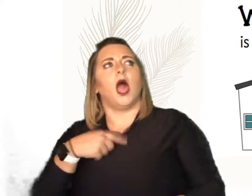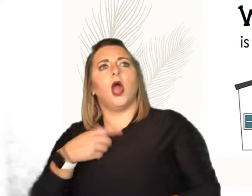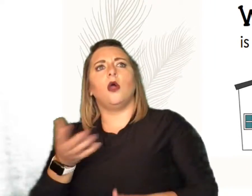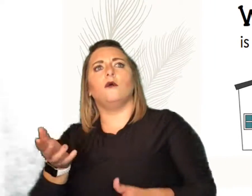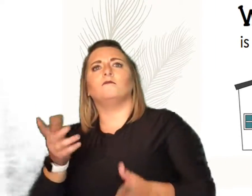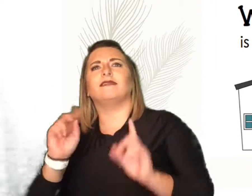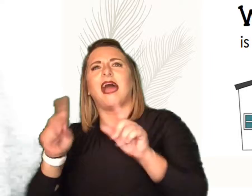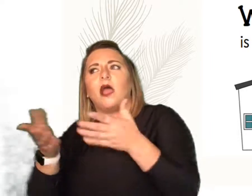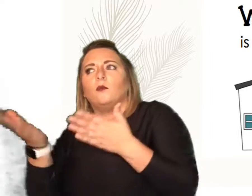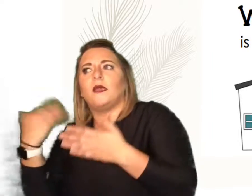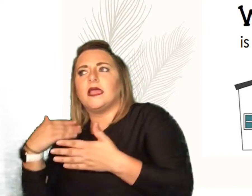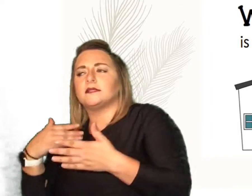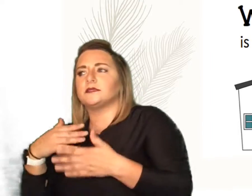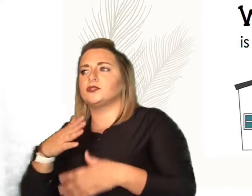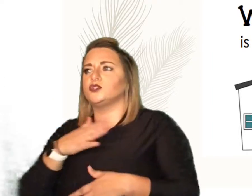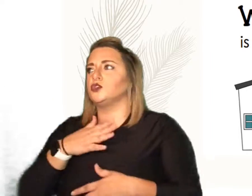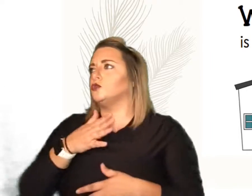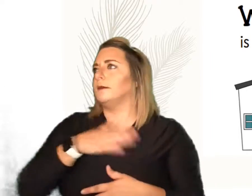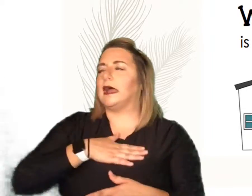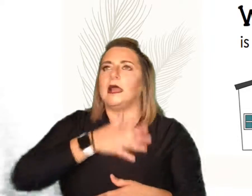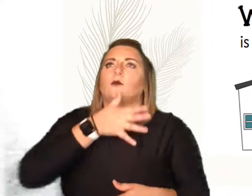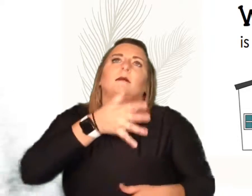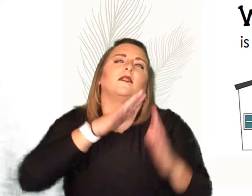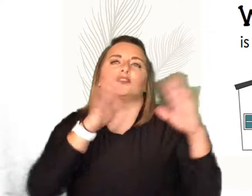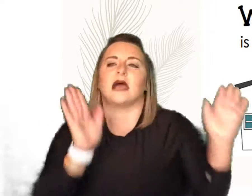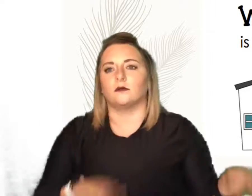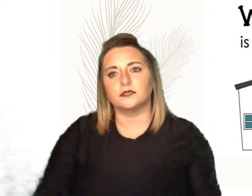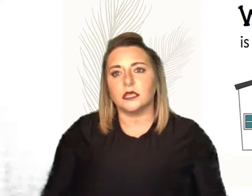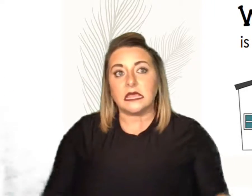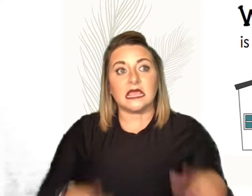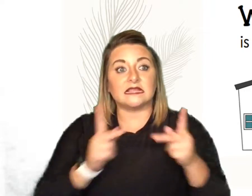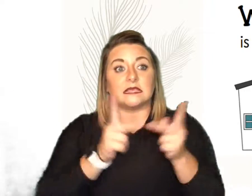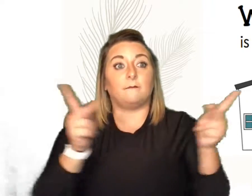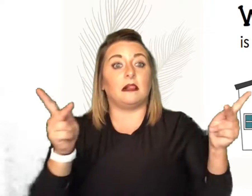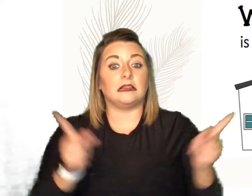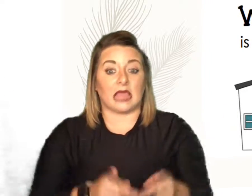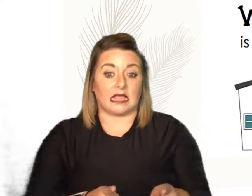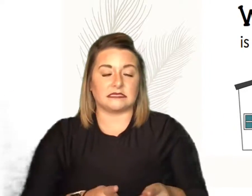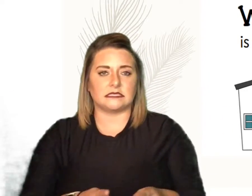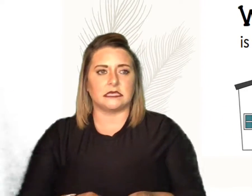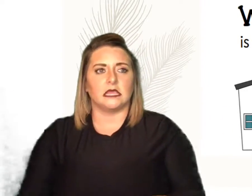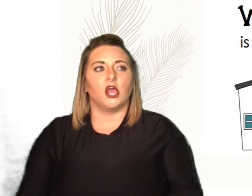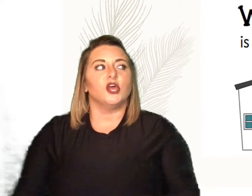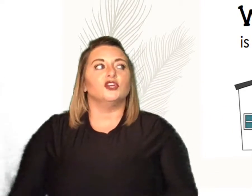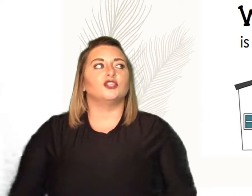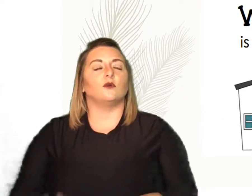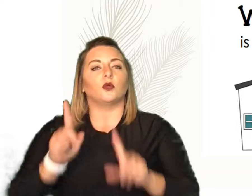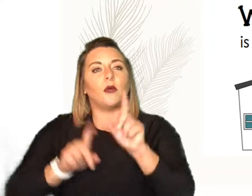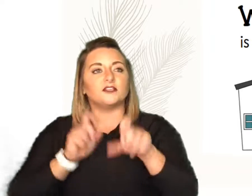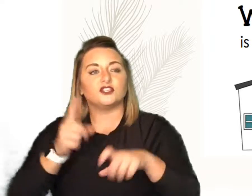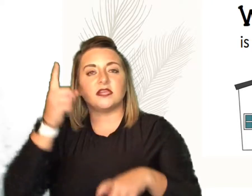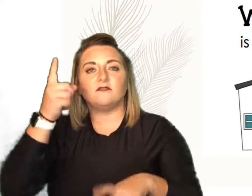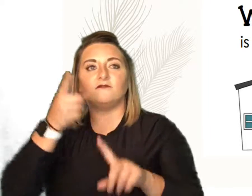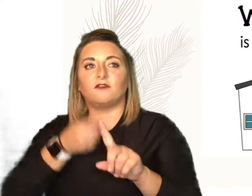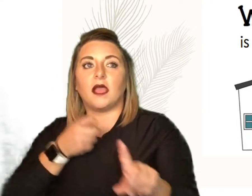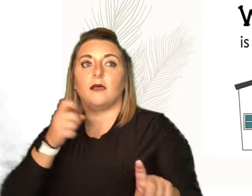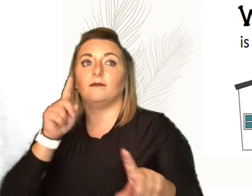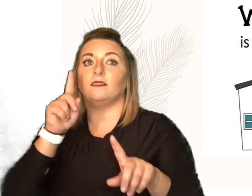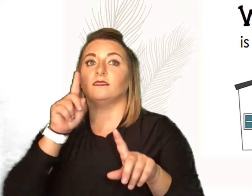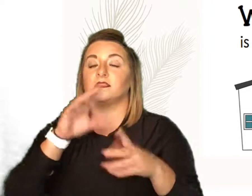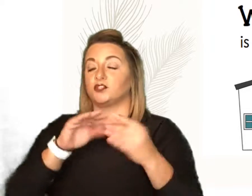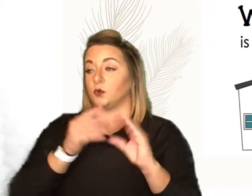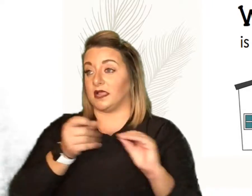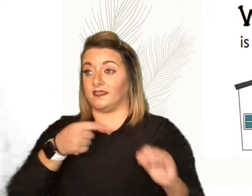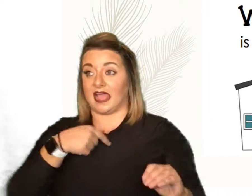Okay. Oh, I went to my grandmother's house. It's a place. So the question